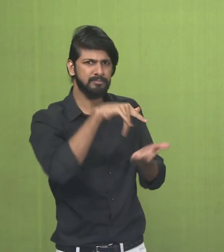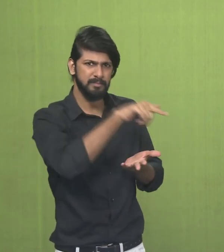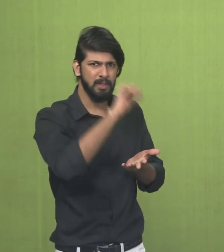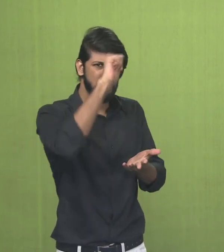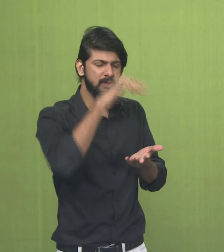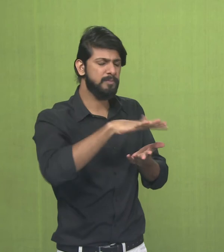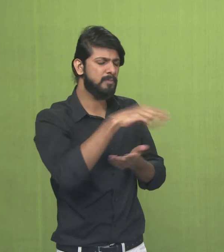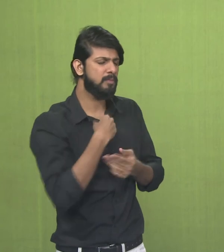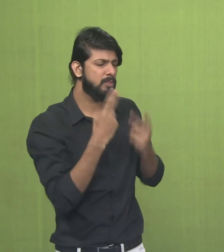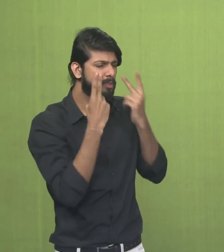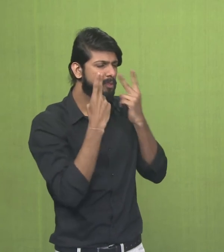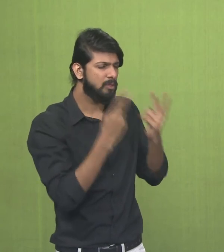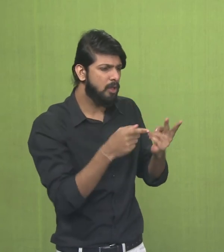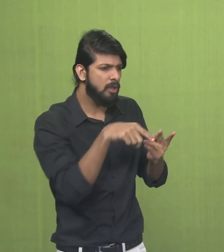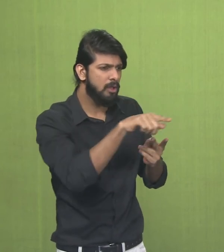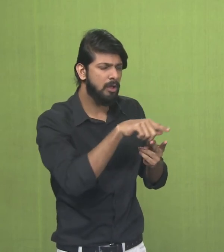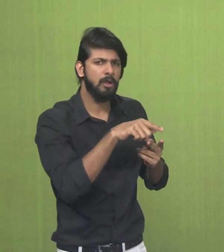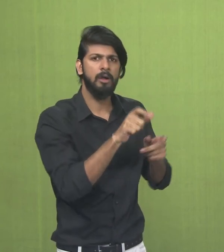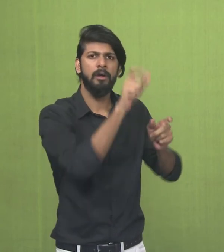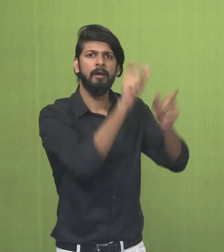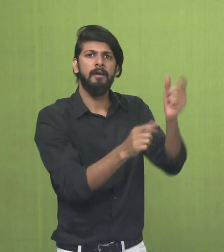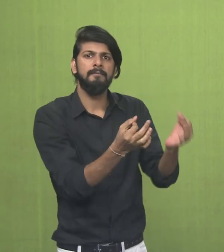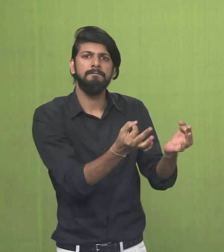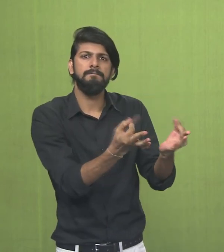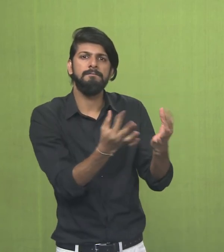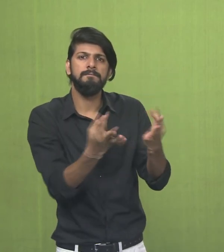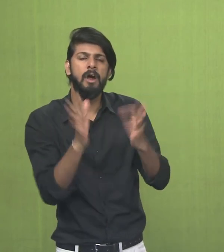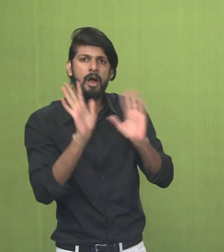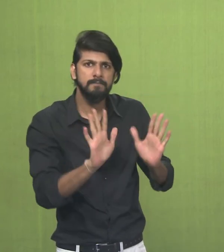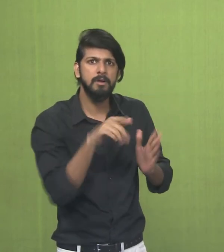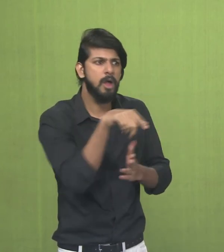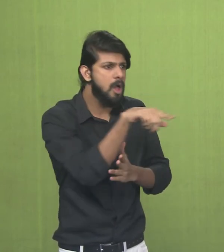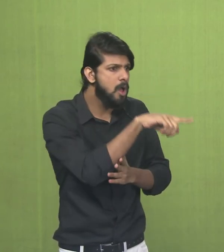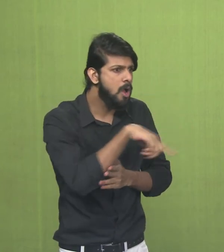With the arrival of British merchants and British patrons,